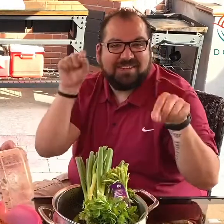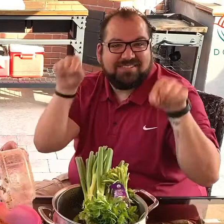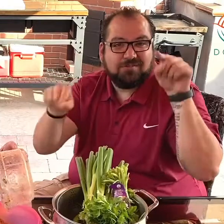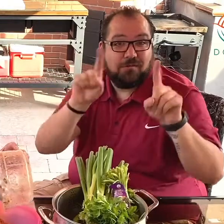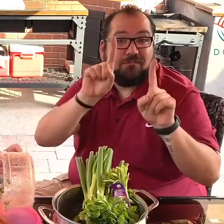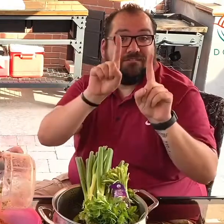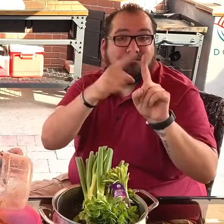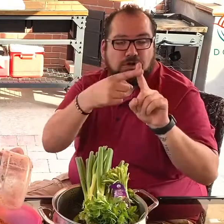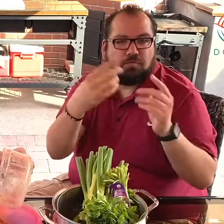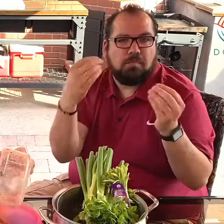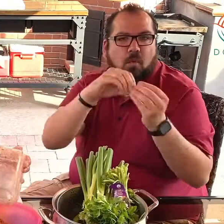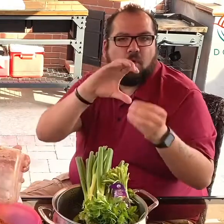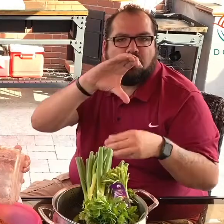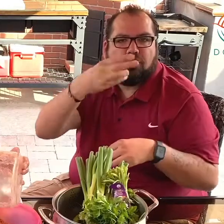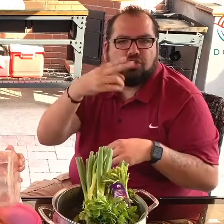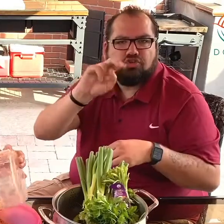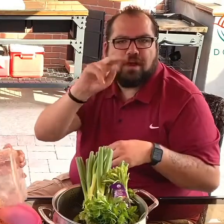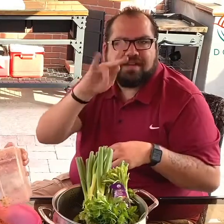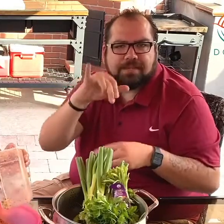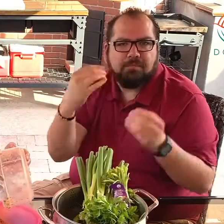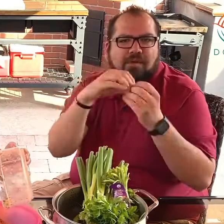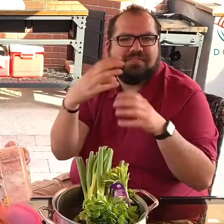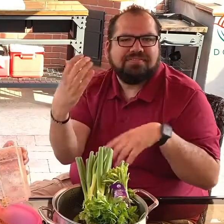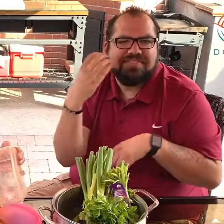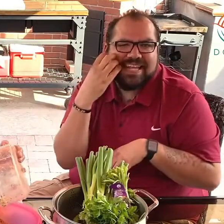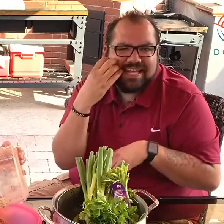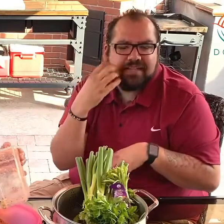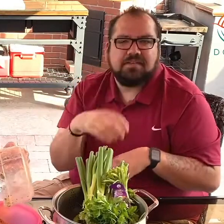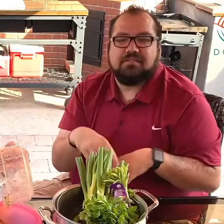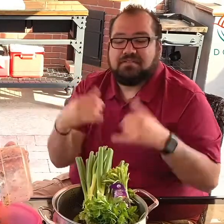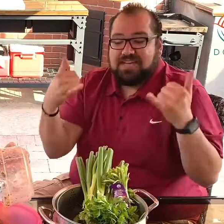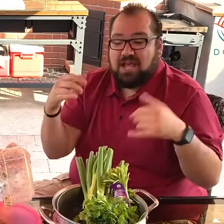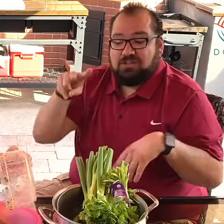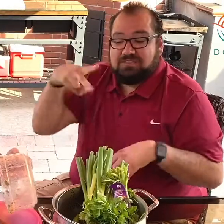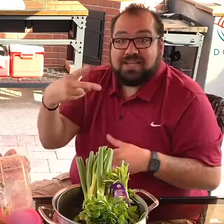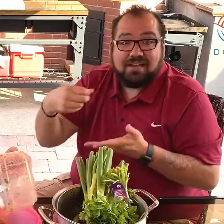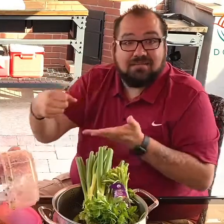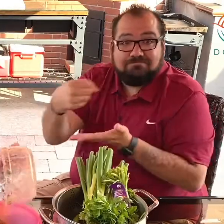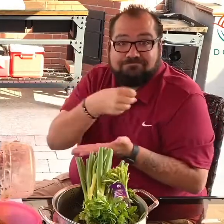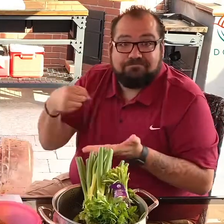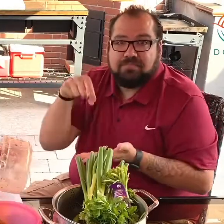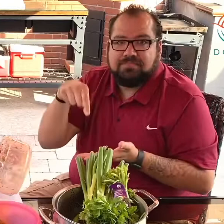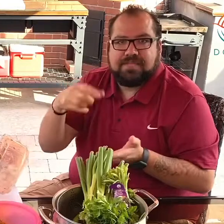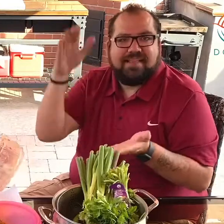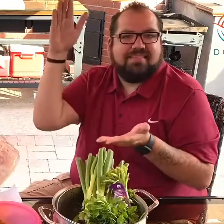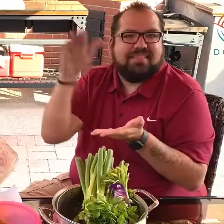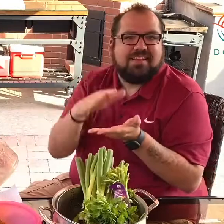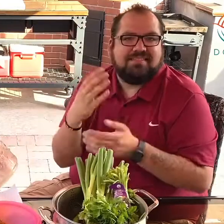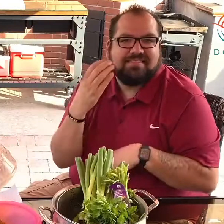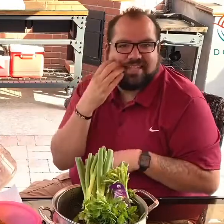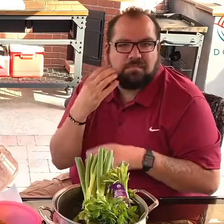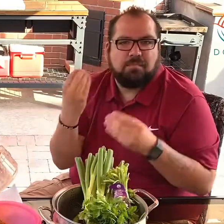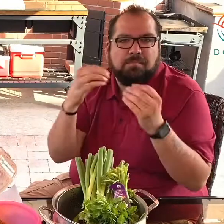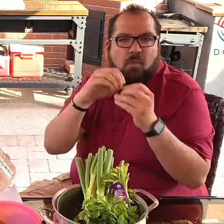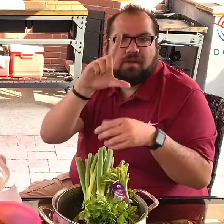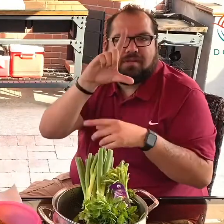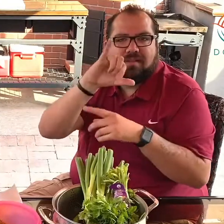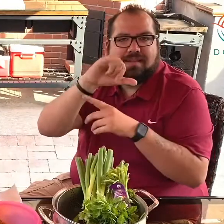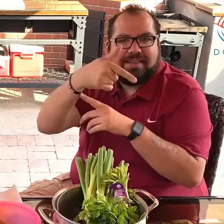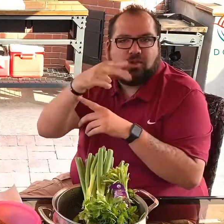You can see the difference. The first one is a little more chunky. It's more thick. The second one, after you chopped it, was less thick. It's more